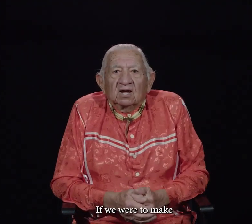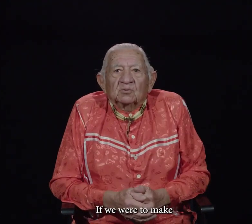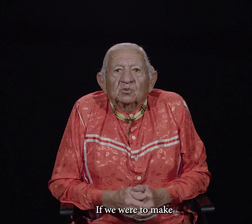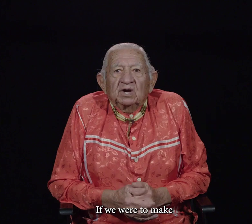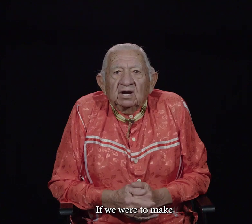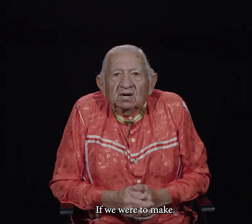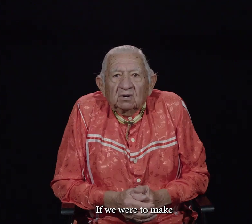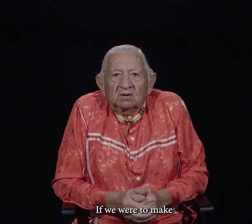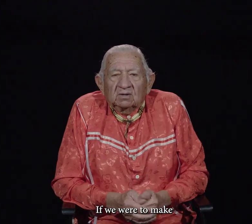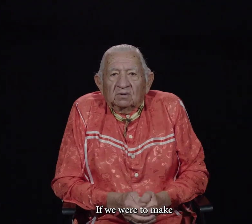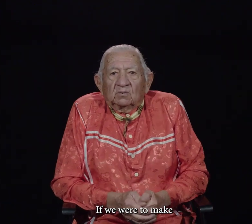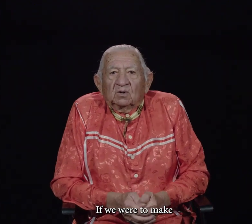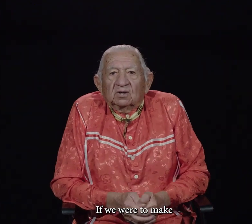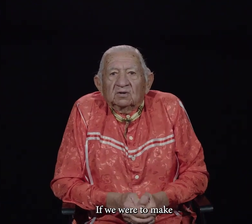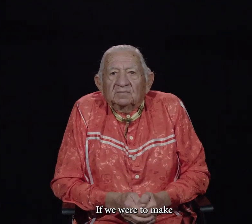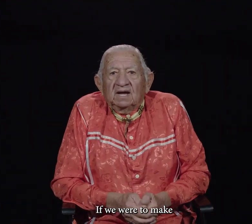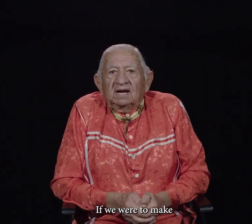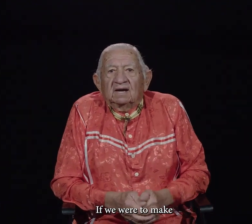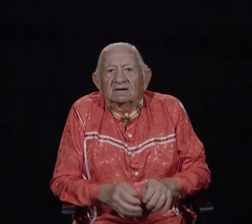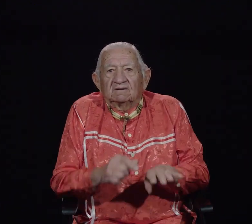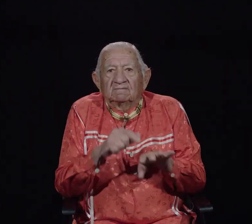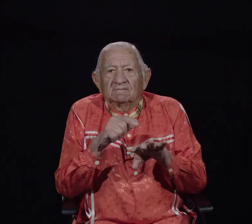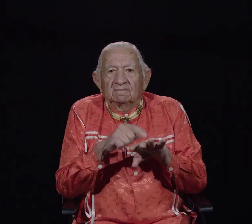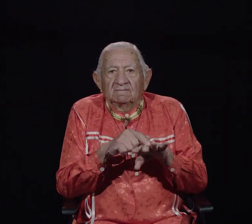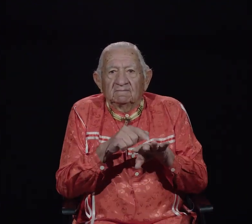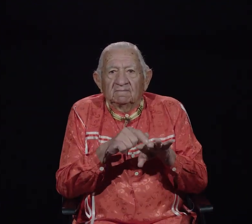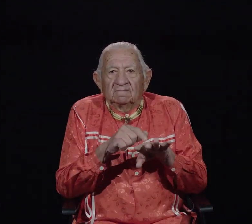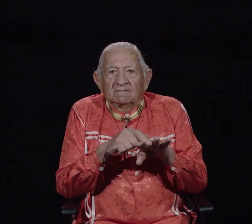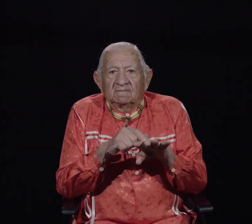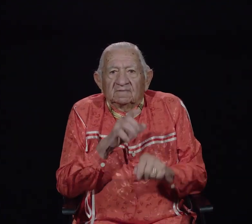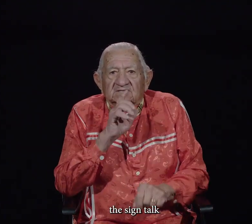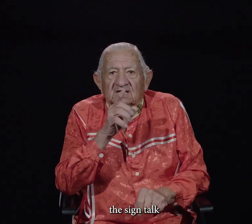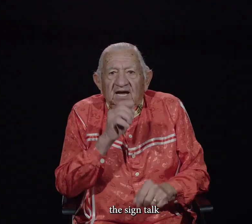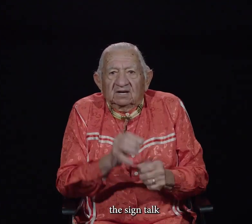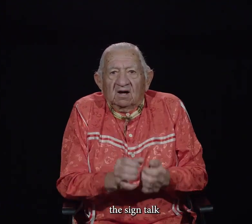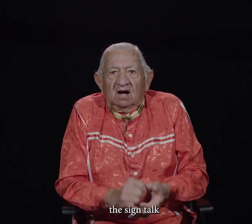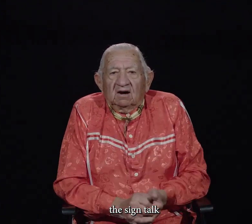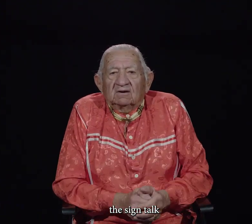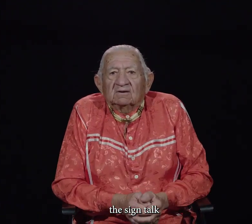If we were to make the sign talk